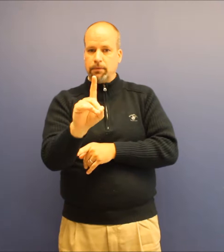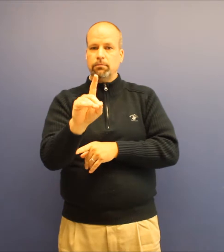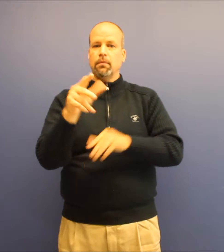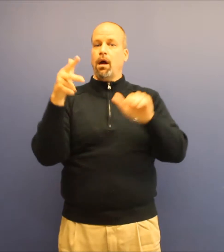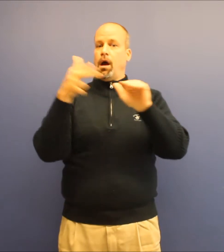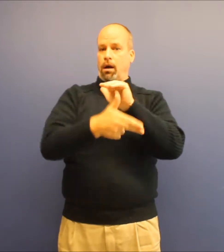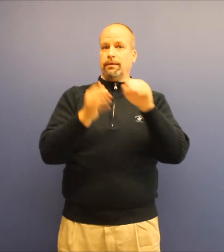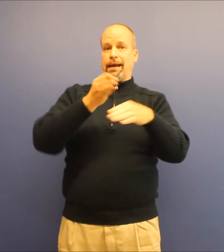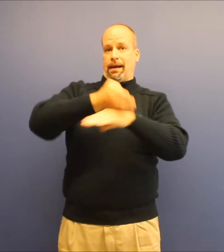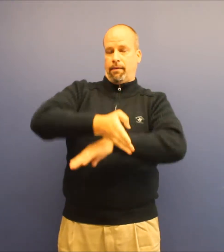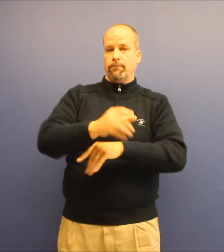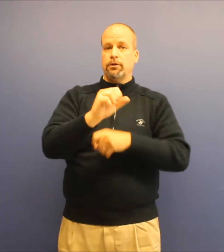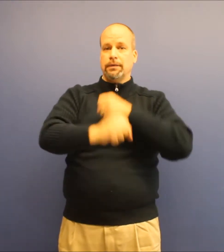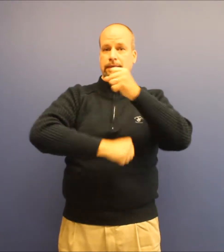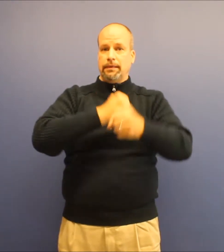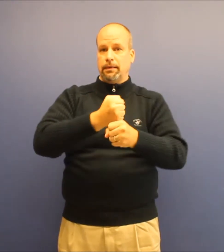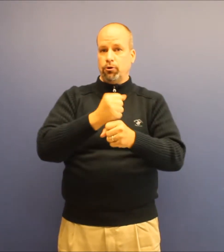Medicaid is cut after 2020.